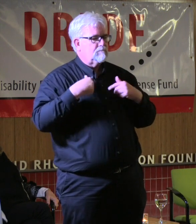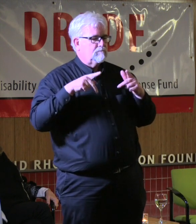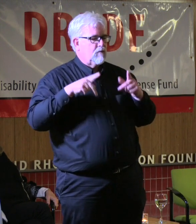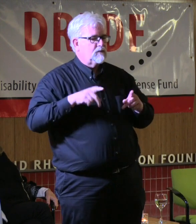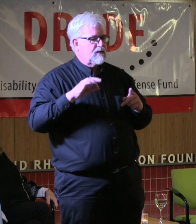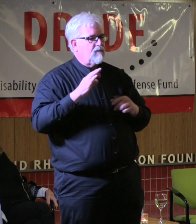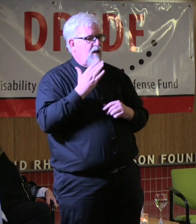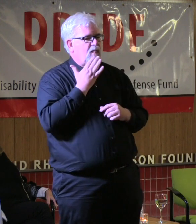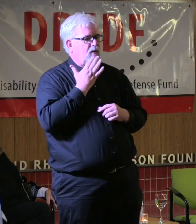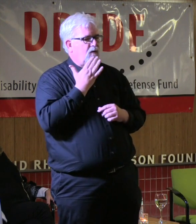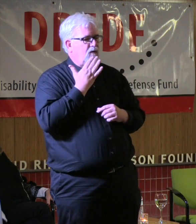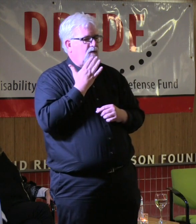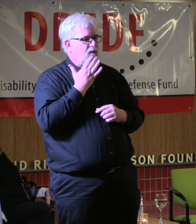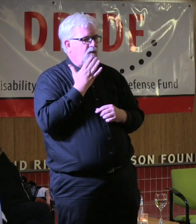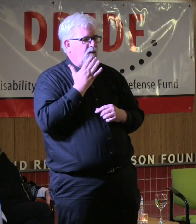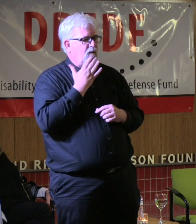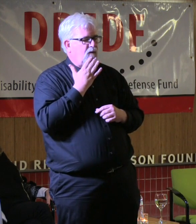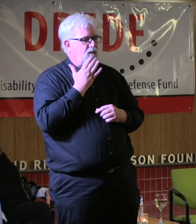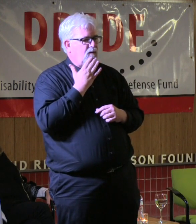color,